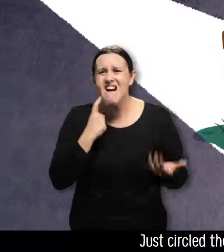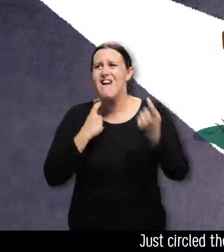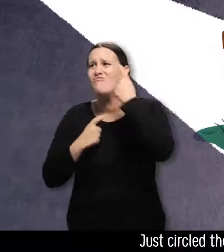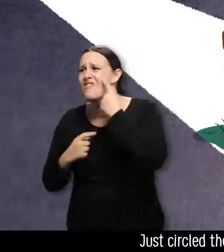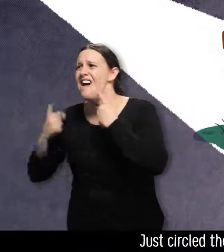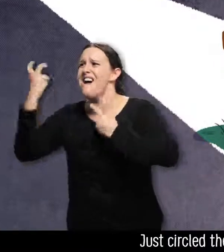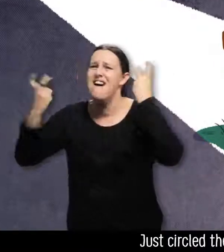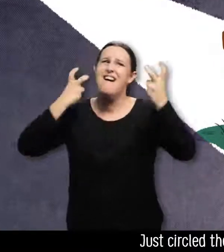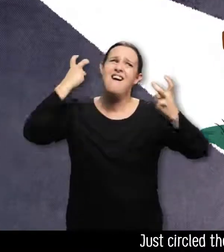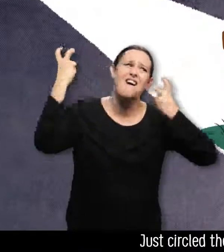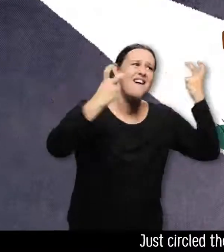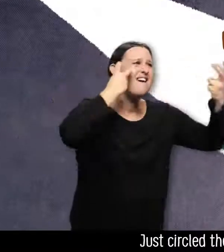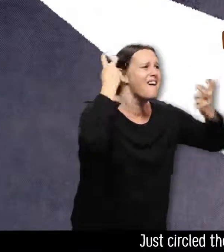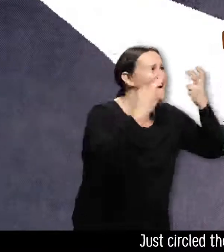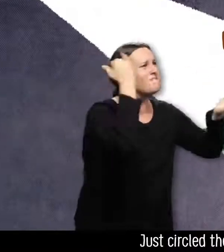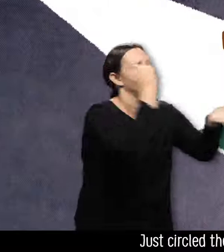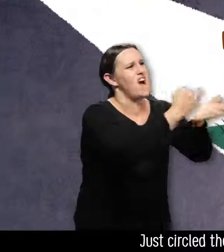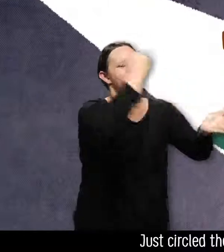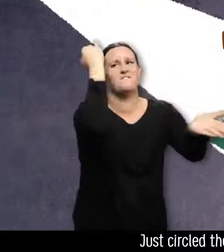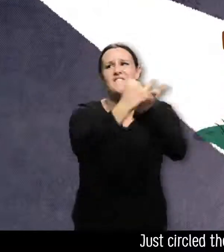just circled the house